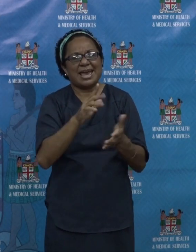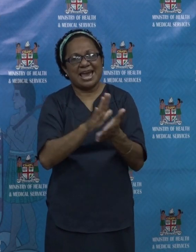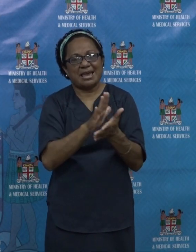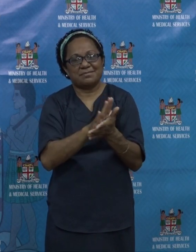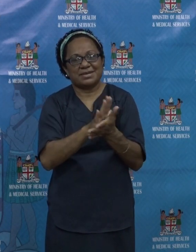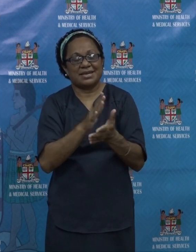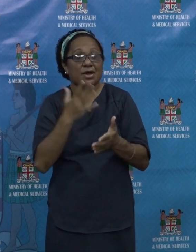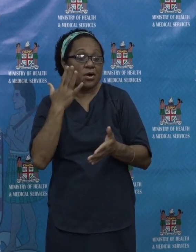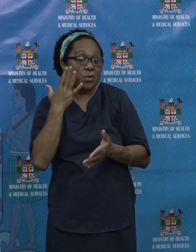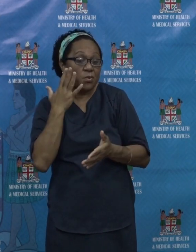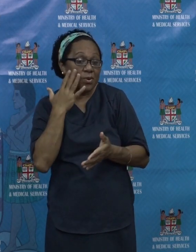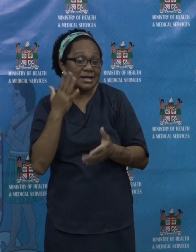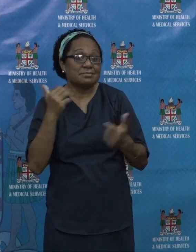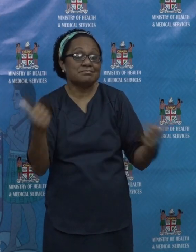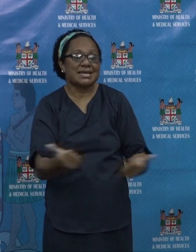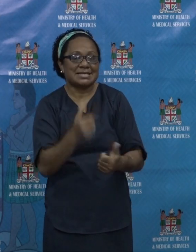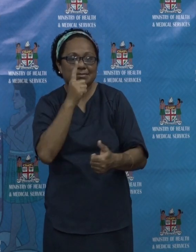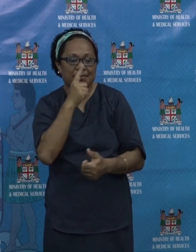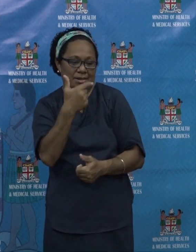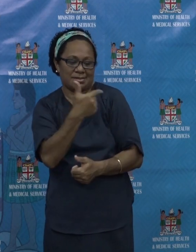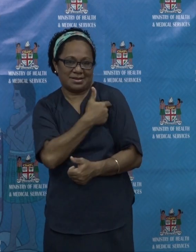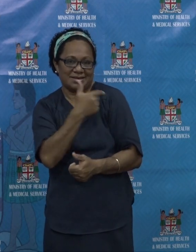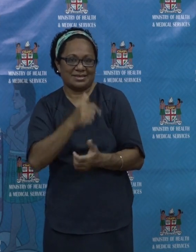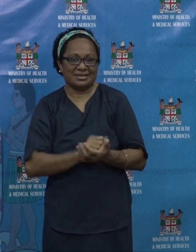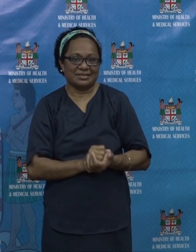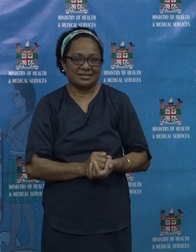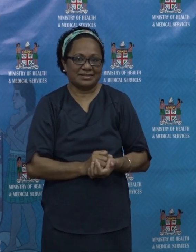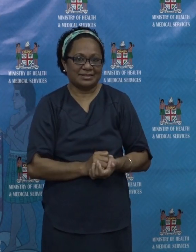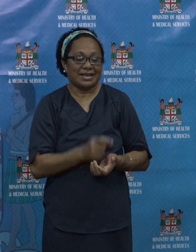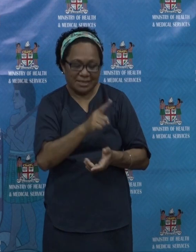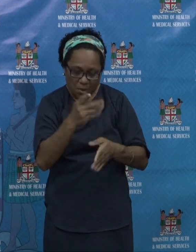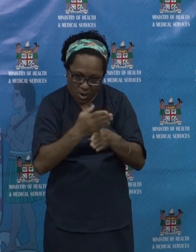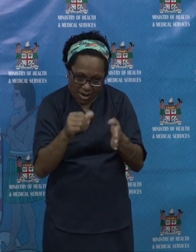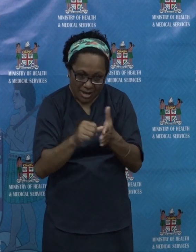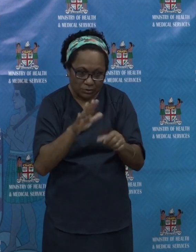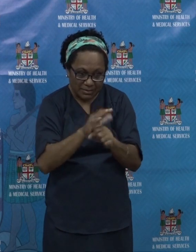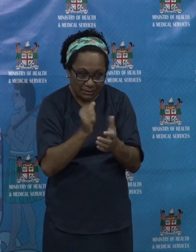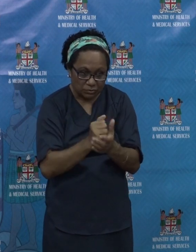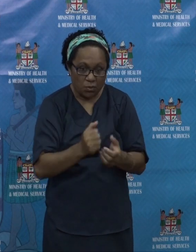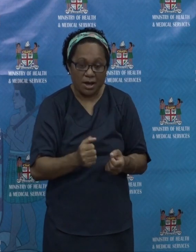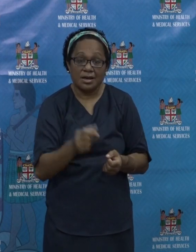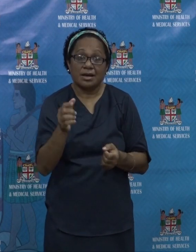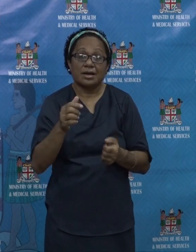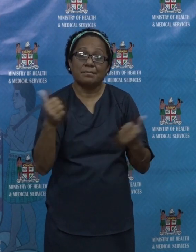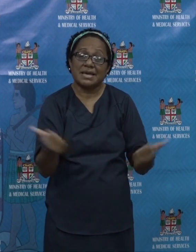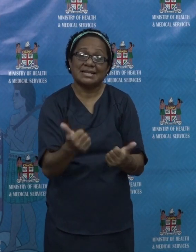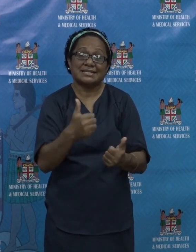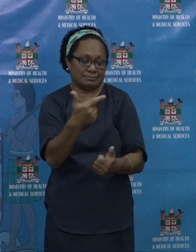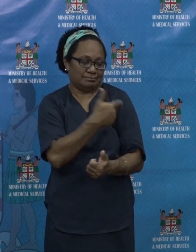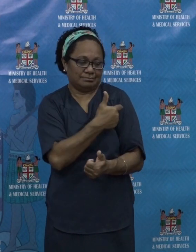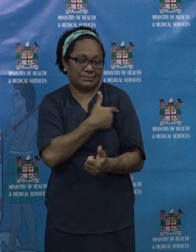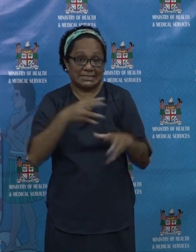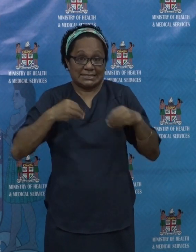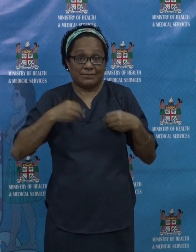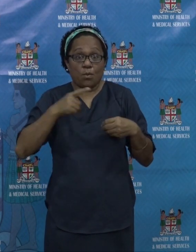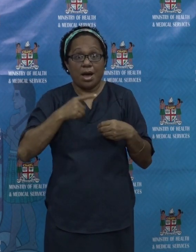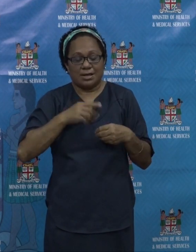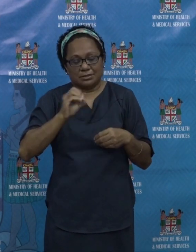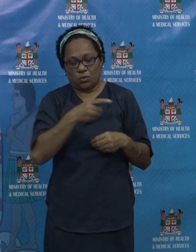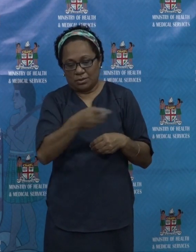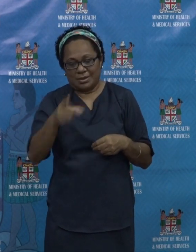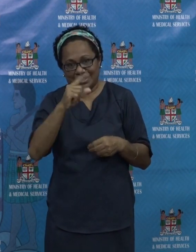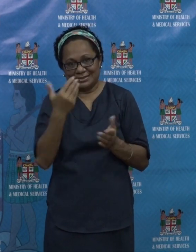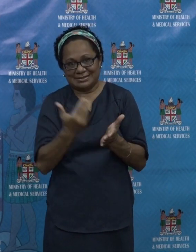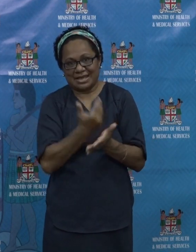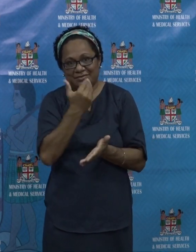in escalating their efforts to get protected, and escalating the efforts to protect all who live in Fiji, and help